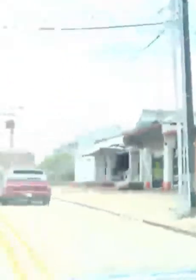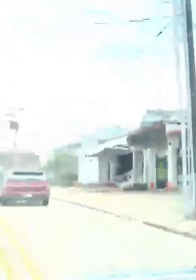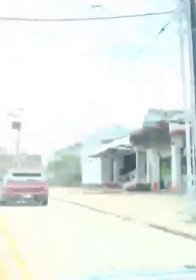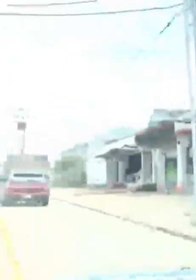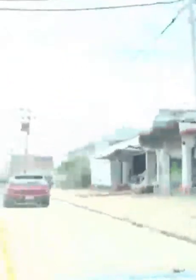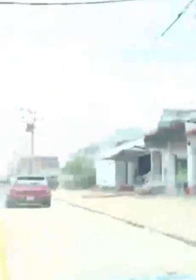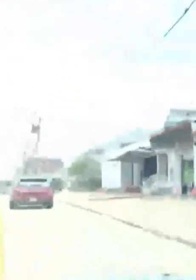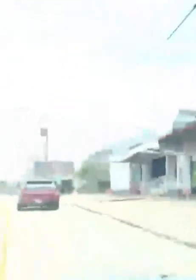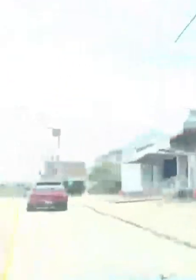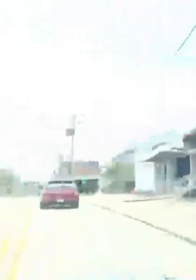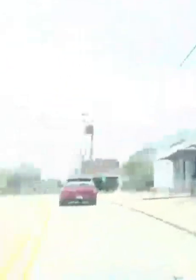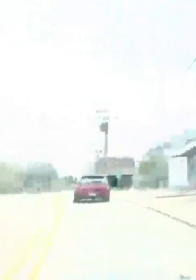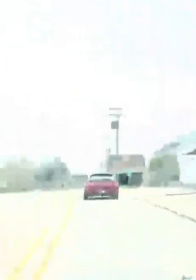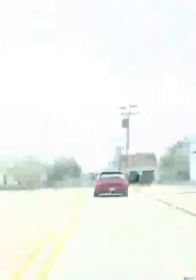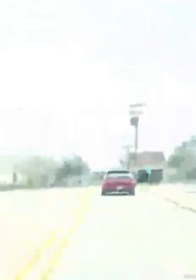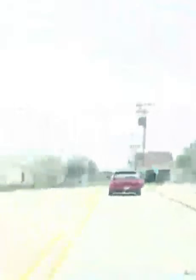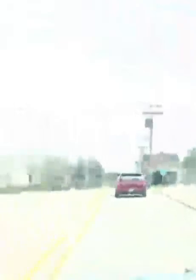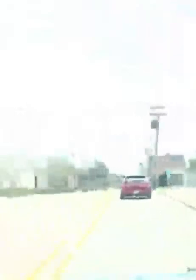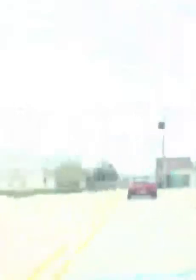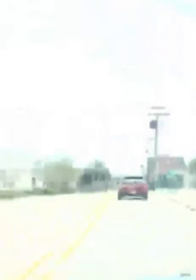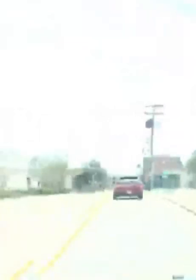Looks like they got some work to do.